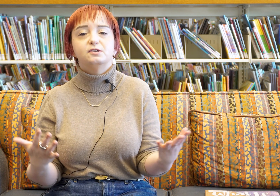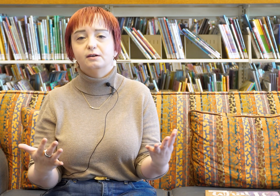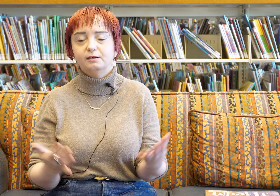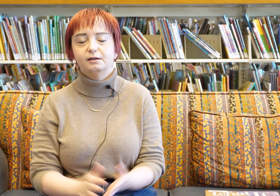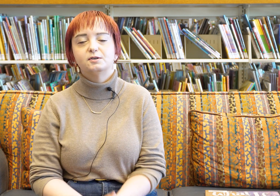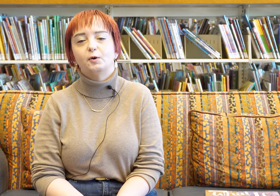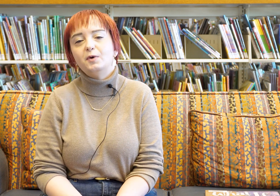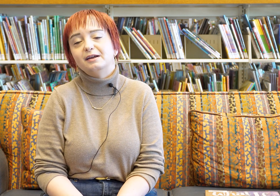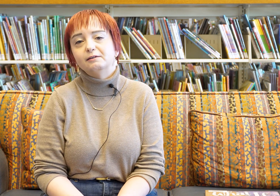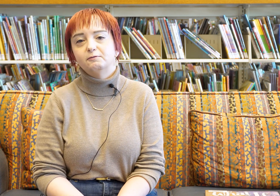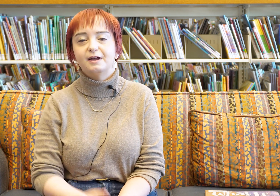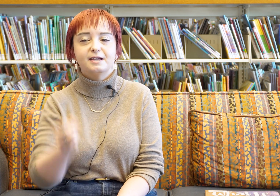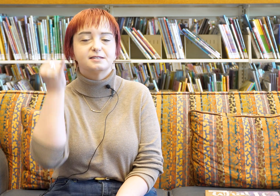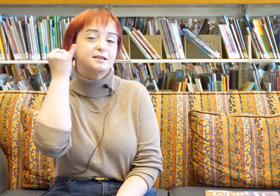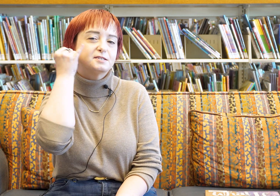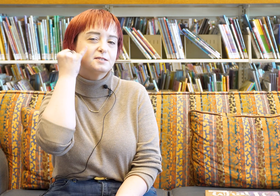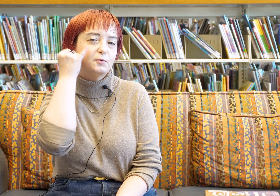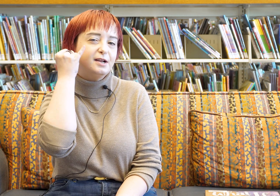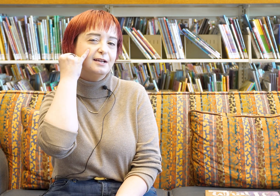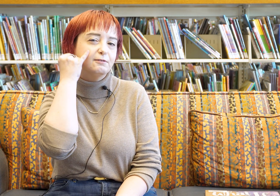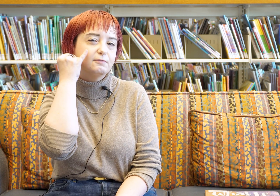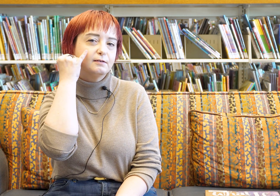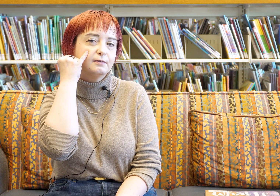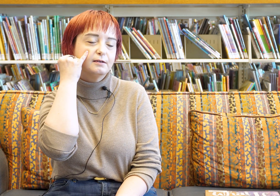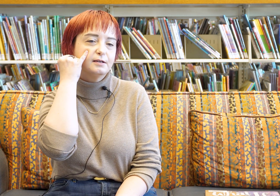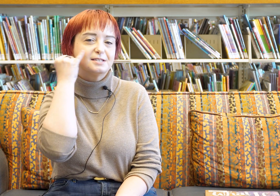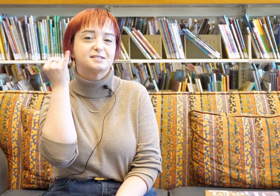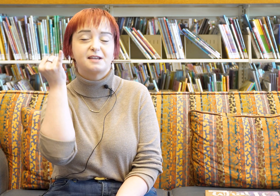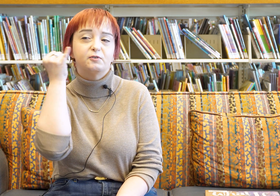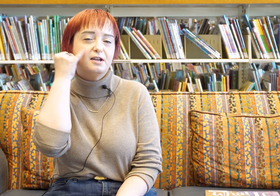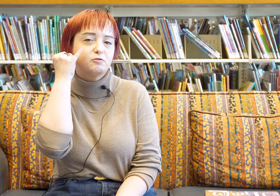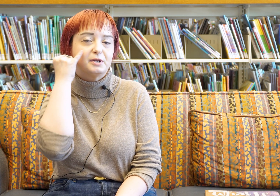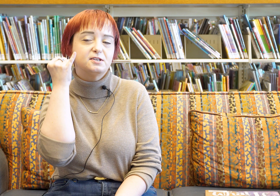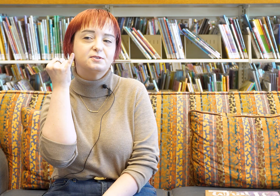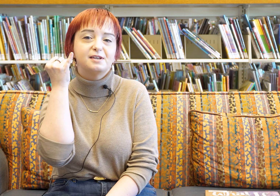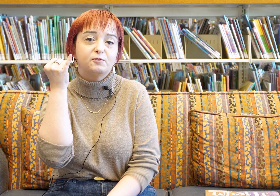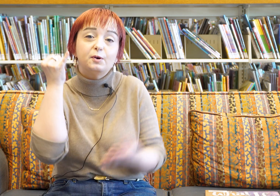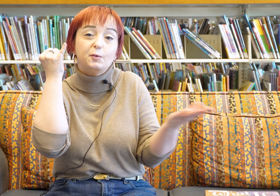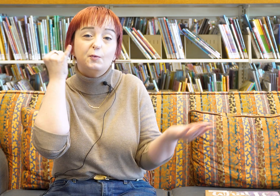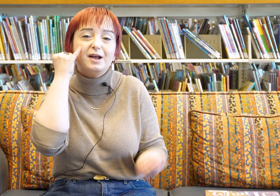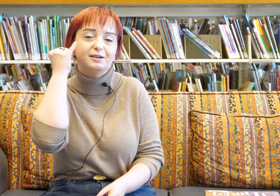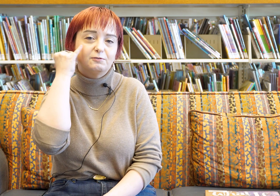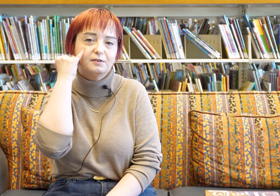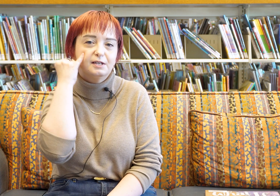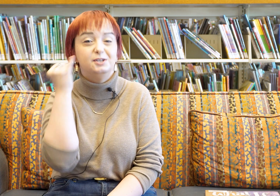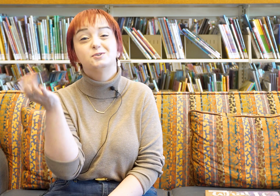wonder, or what if, and that's this. What if? This is a sign for if, but it's also the sign for what if. It used to